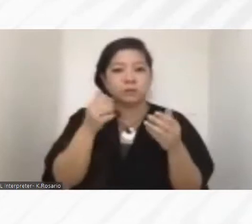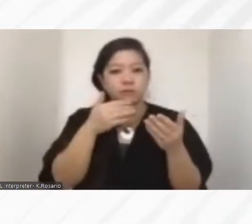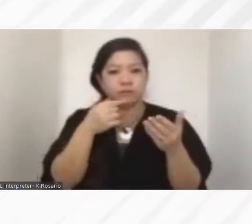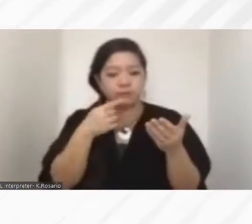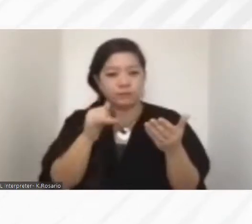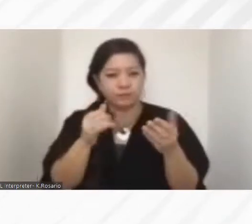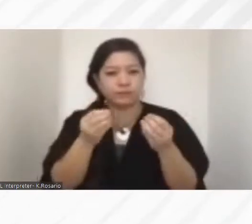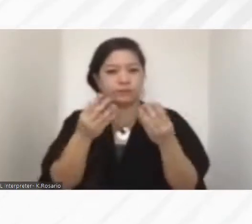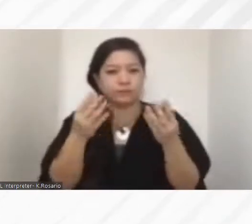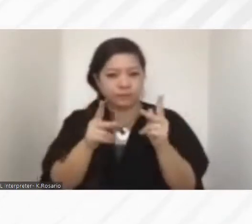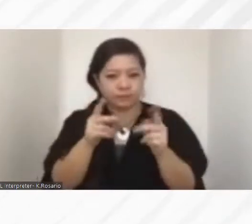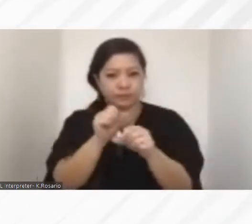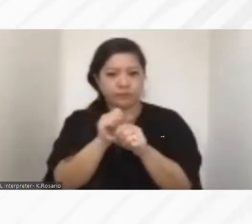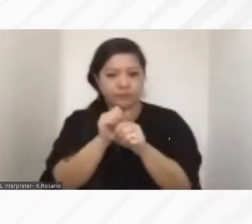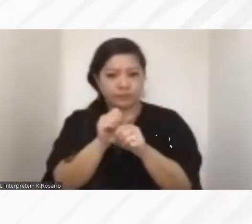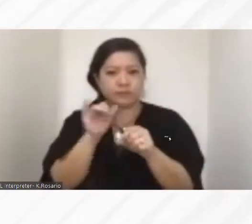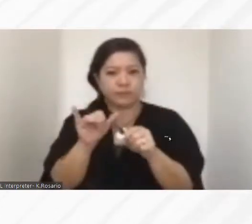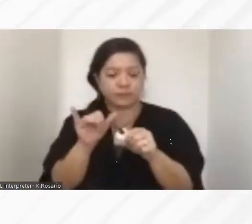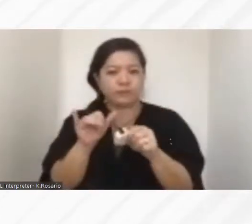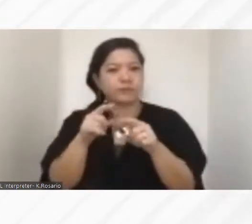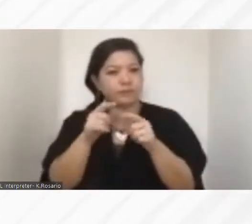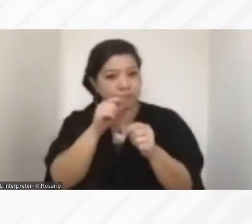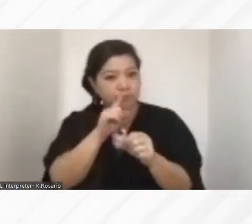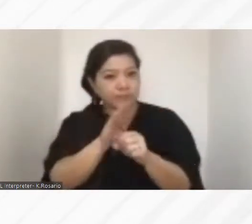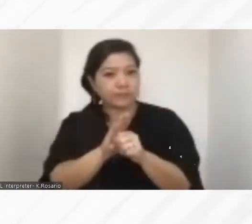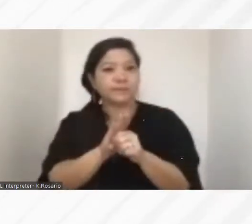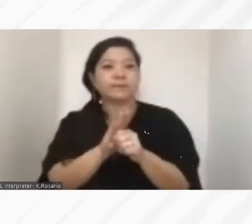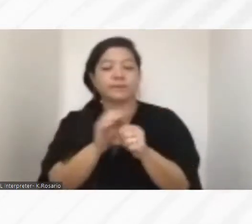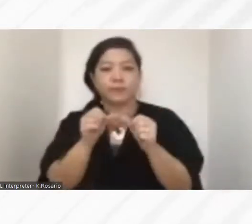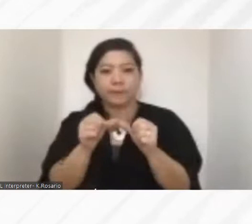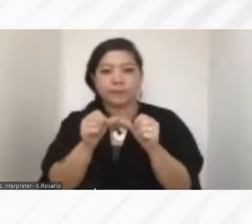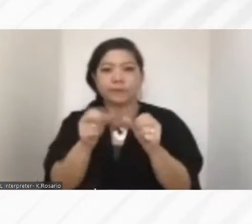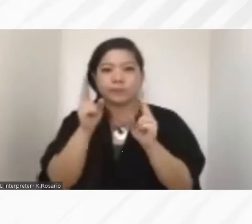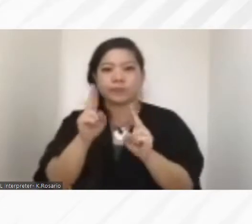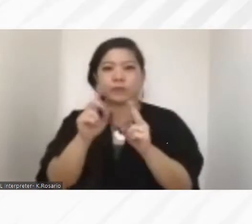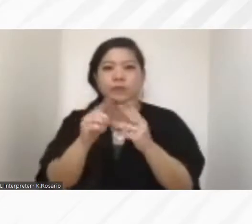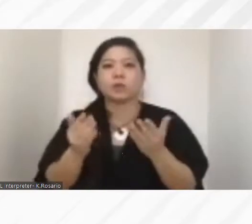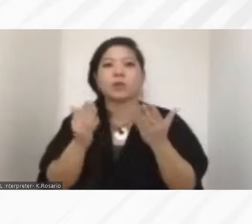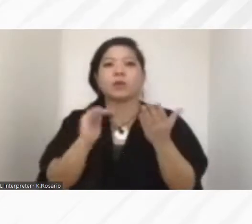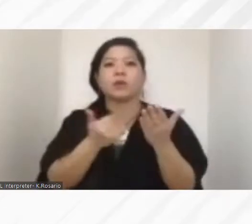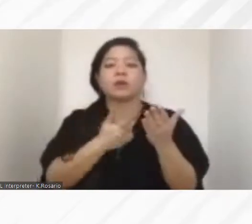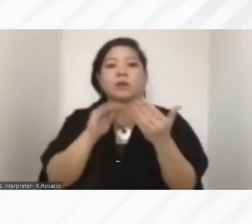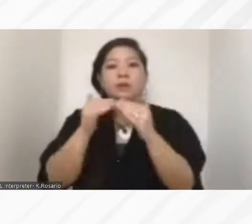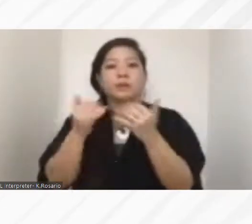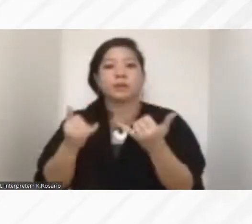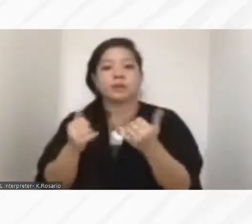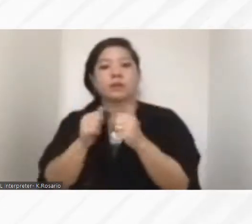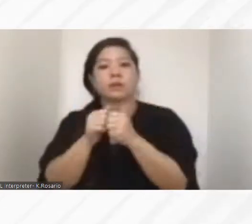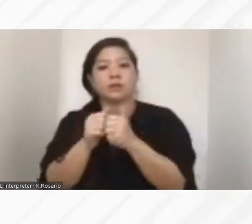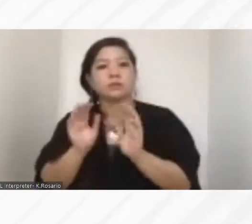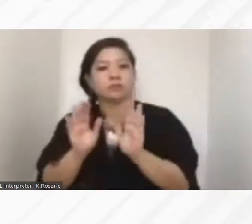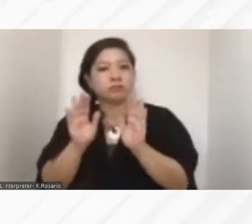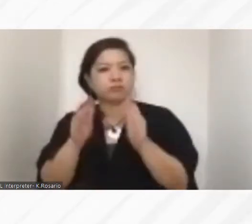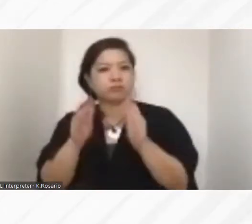on the response is the dedication, commitment, and honor to serve our community in its greatest time of